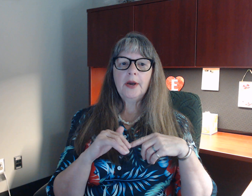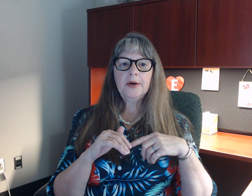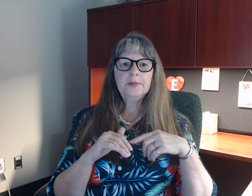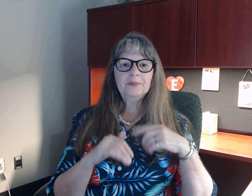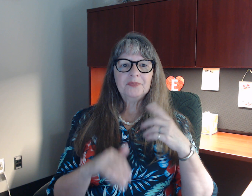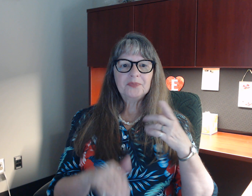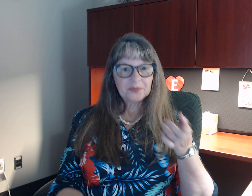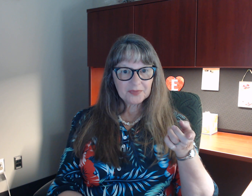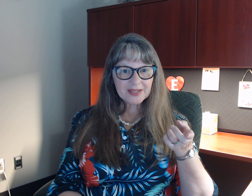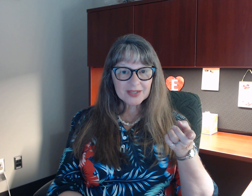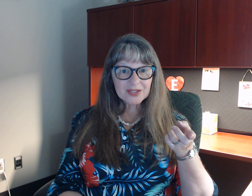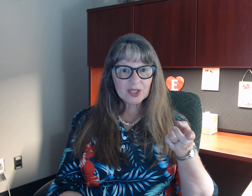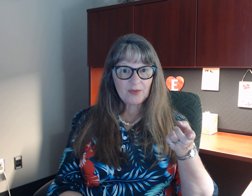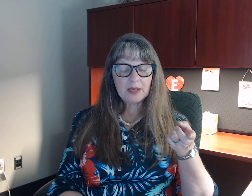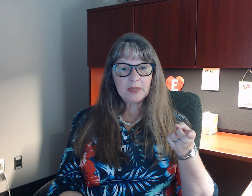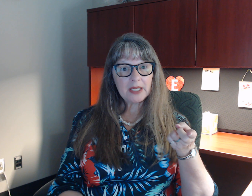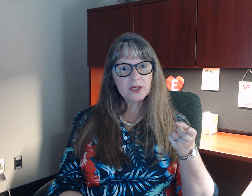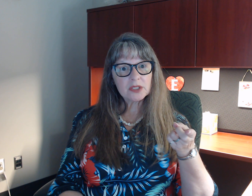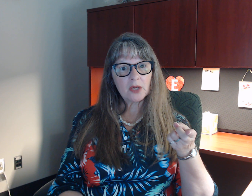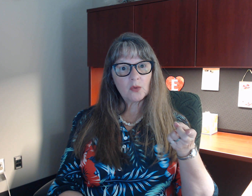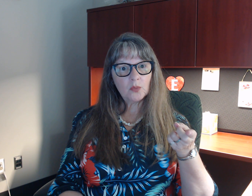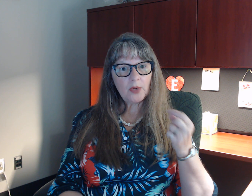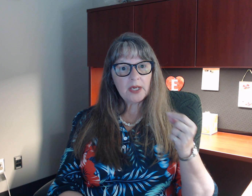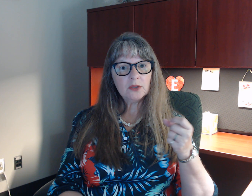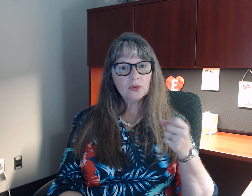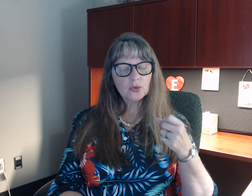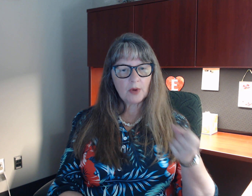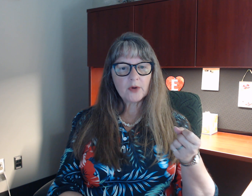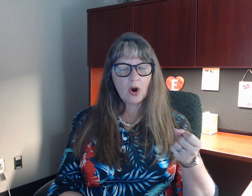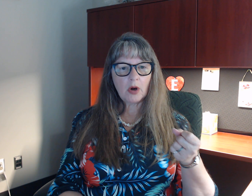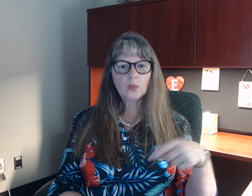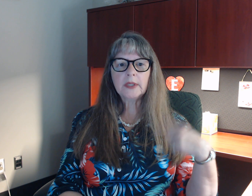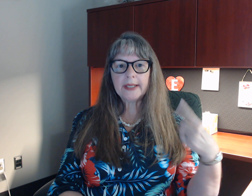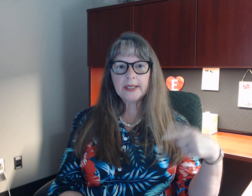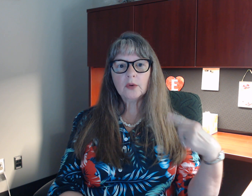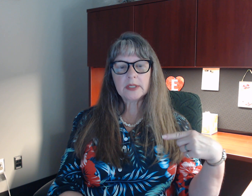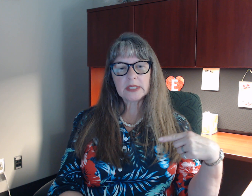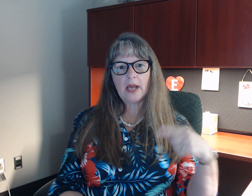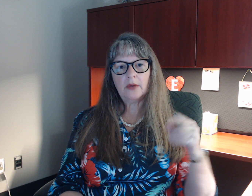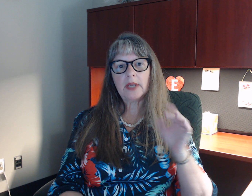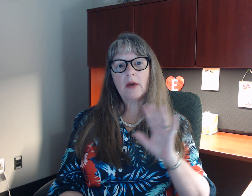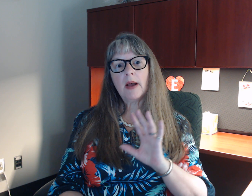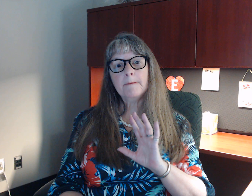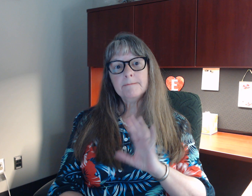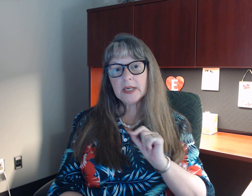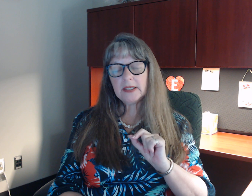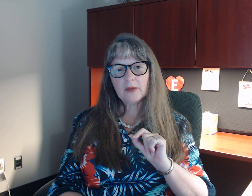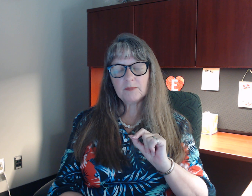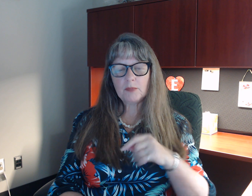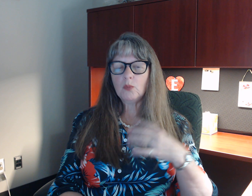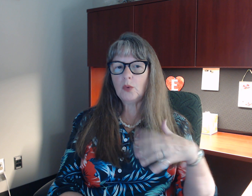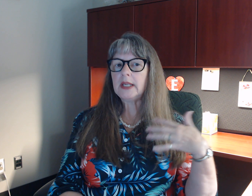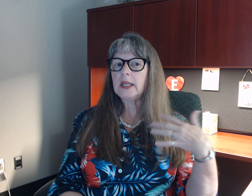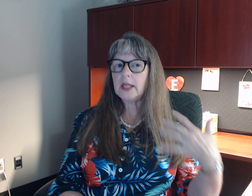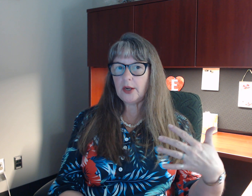Um, this is funny because like when we drive a car, we'll hear a sound. Now, many deaf people won't hear